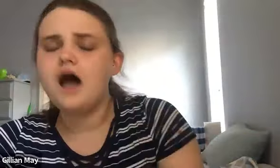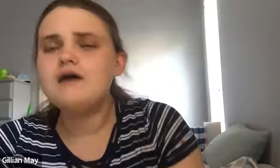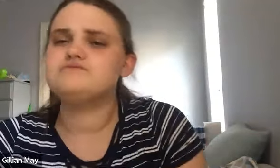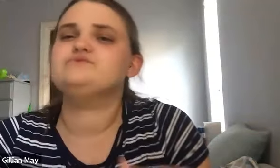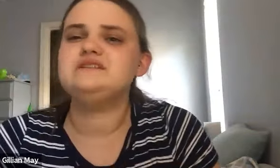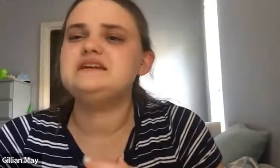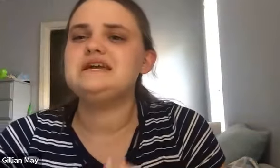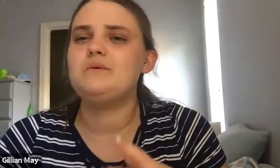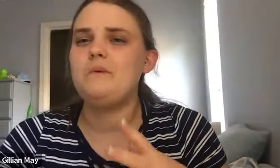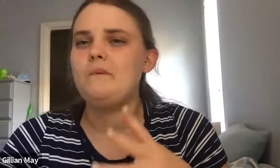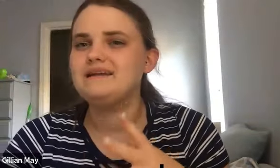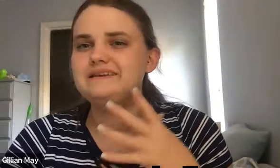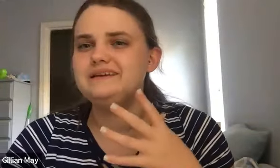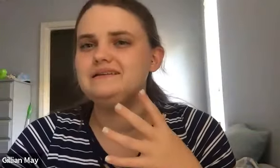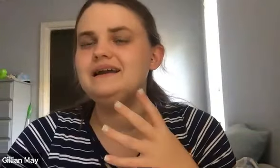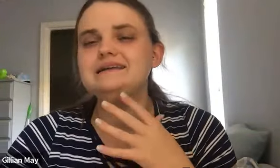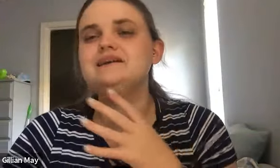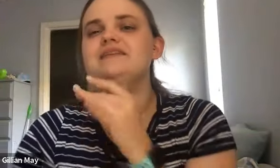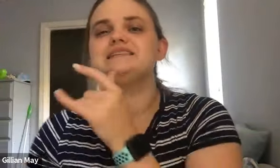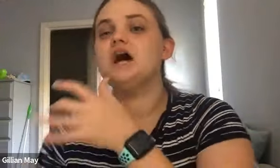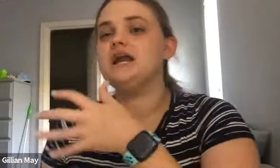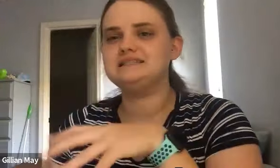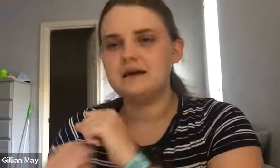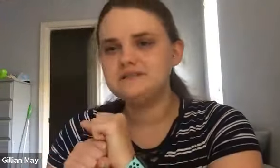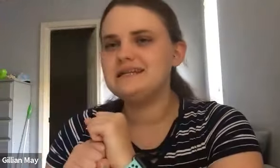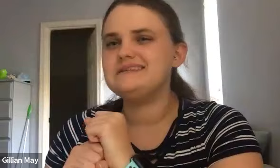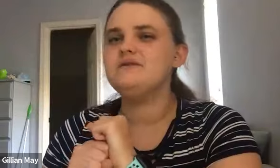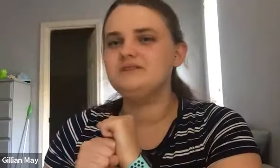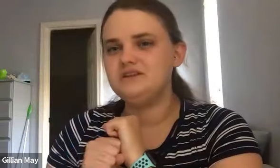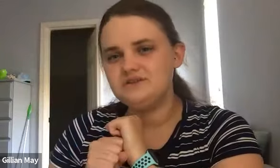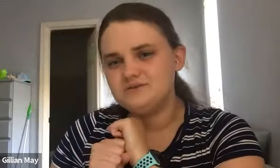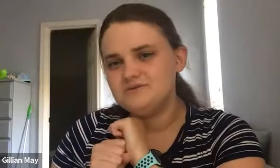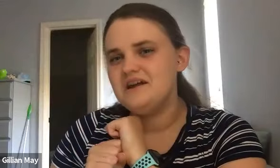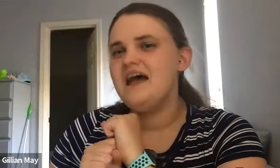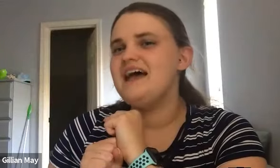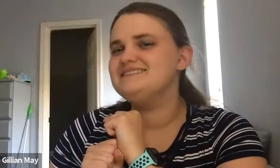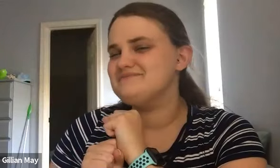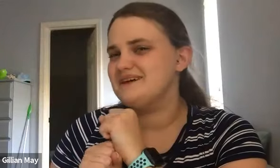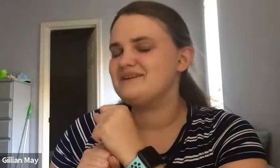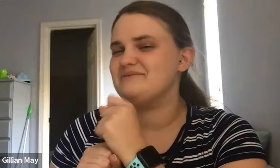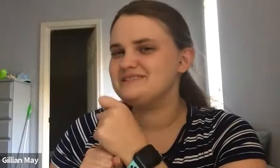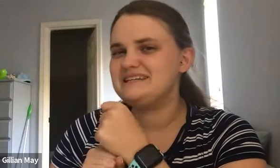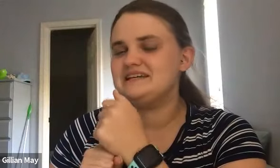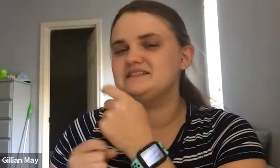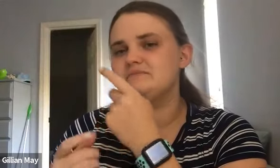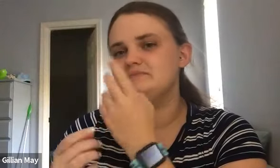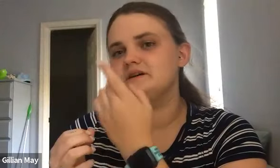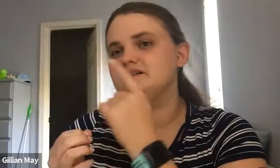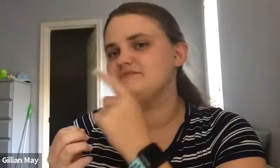not really widely, not that it's not accepted, it's not really used. And sometimes I will see some deaf people